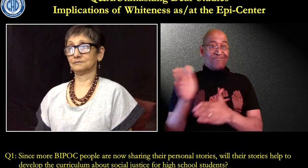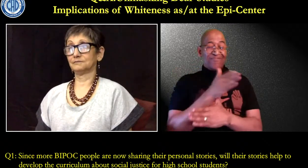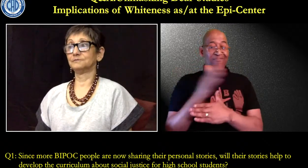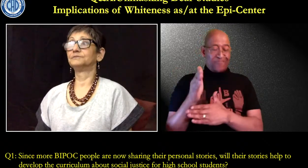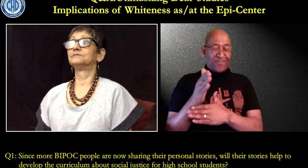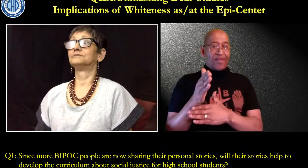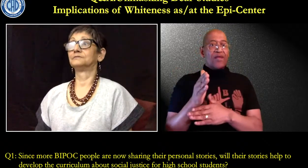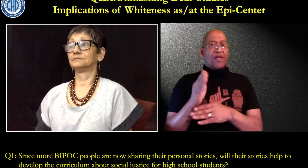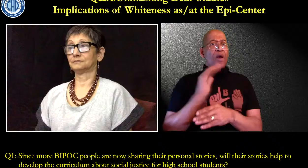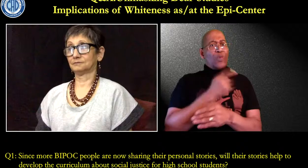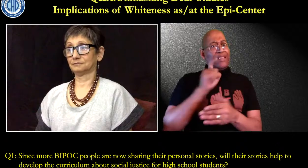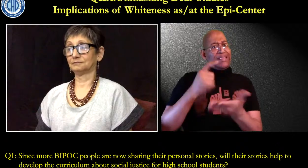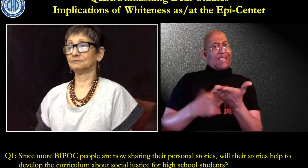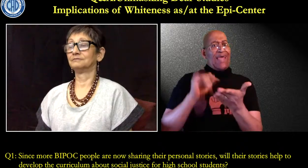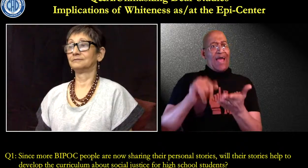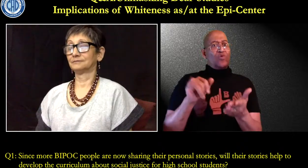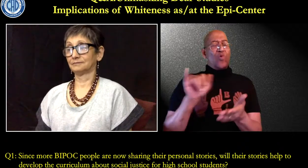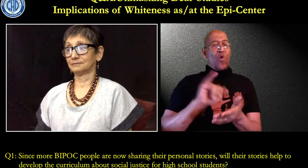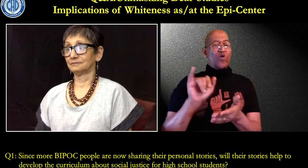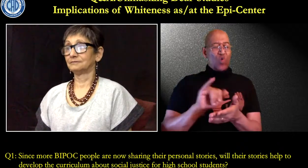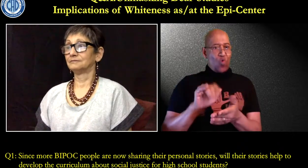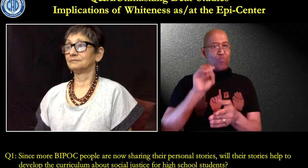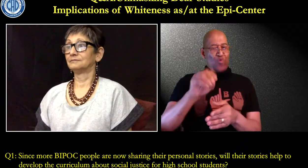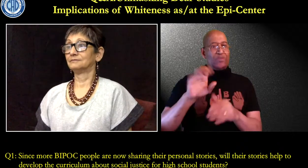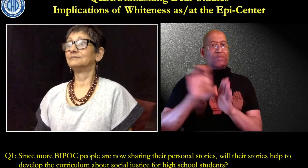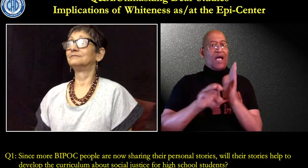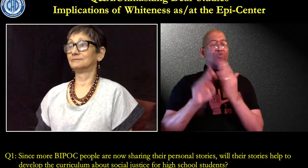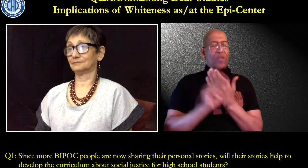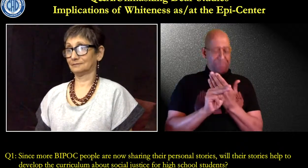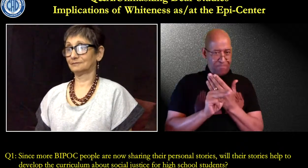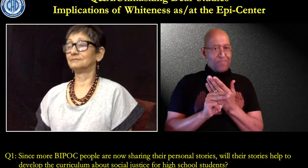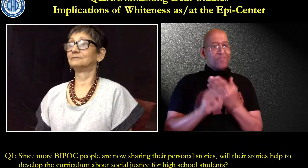that actually developed during that period.